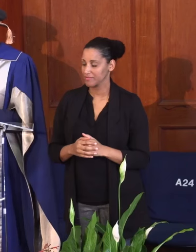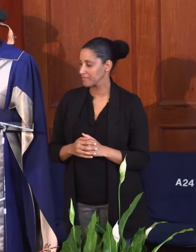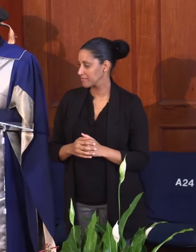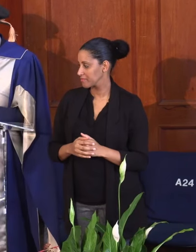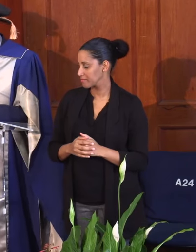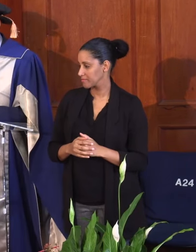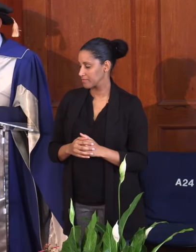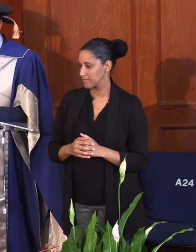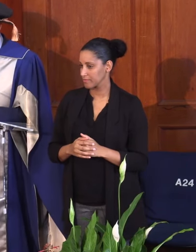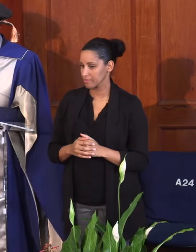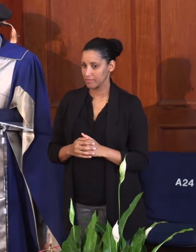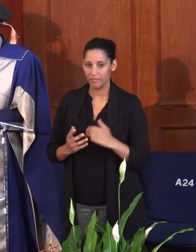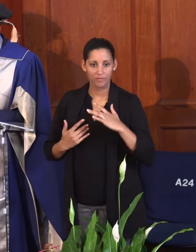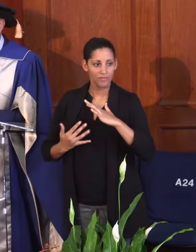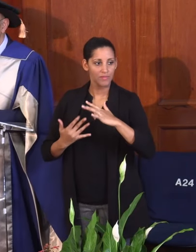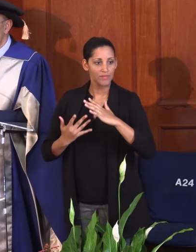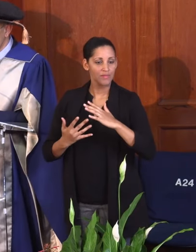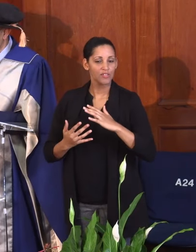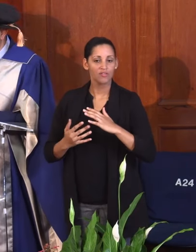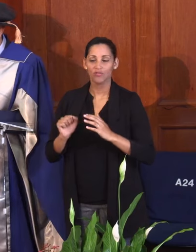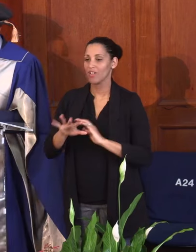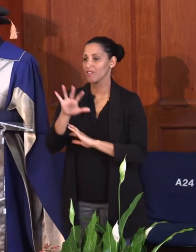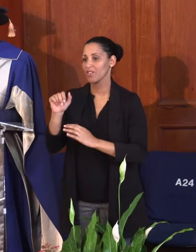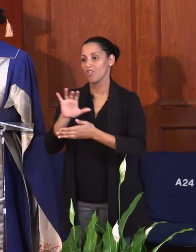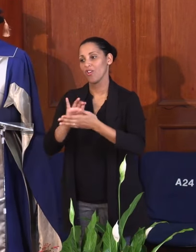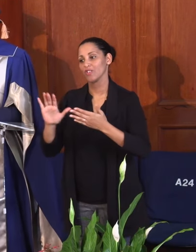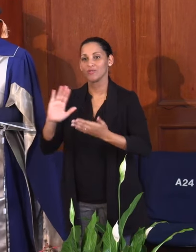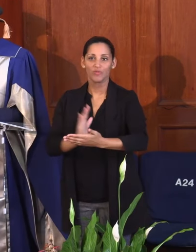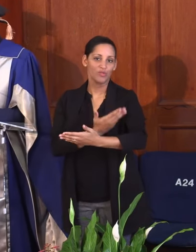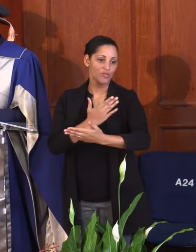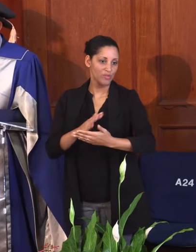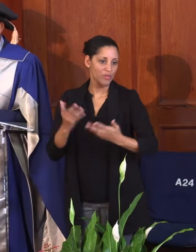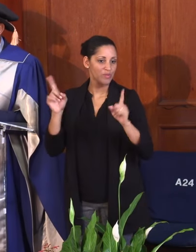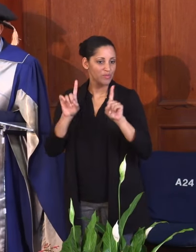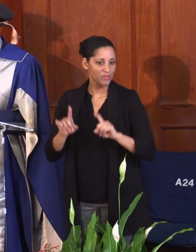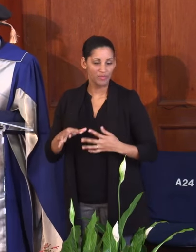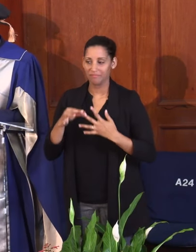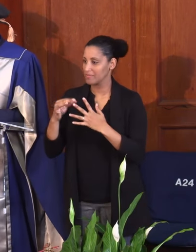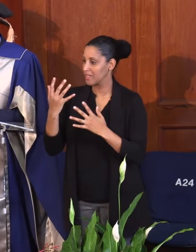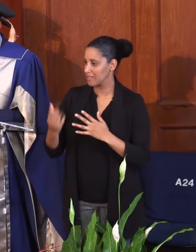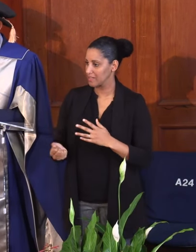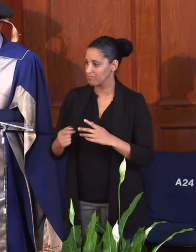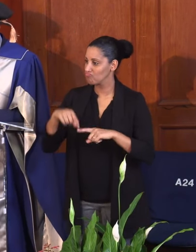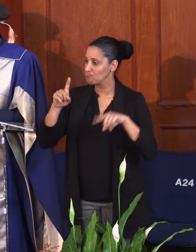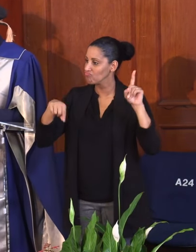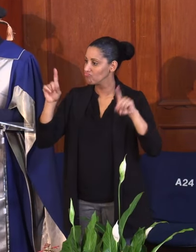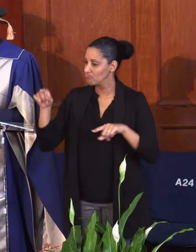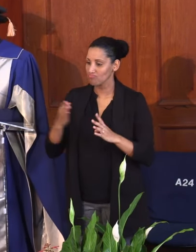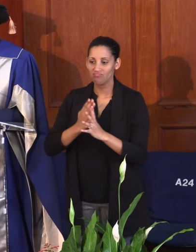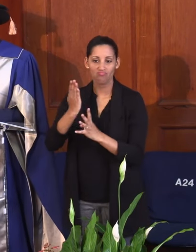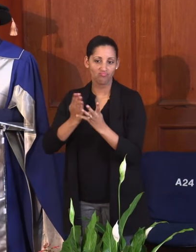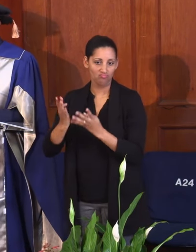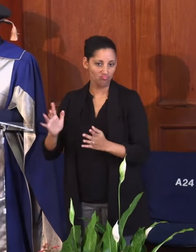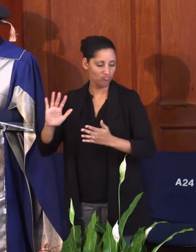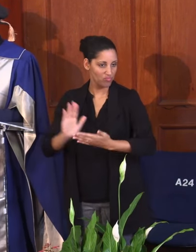Our vibrant South African College of Music is considered to be a rare gem, offering a diverse range of genres of music,